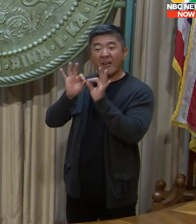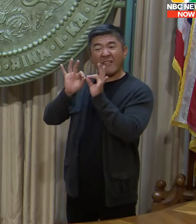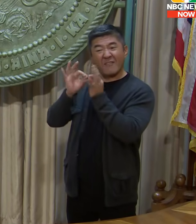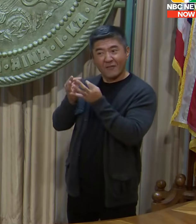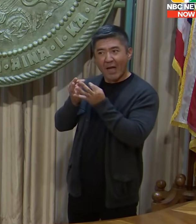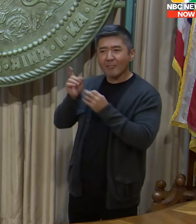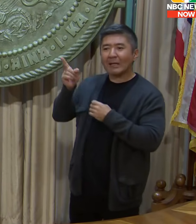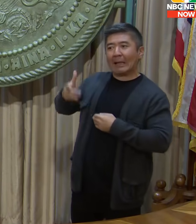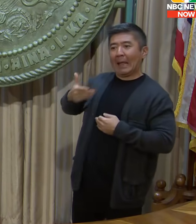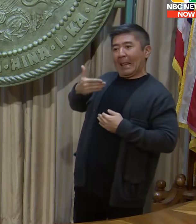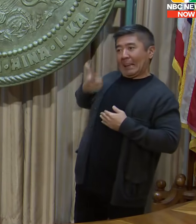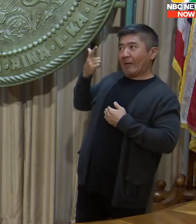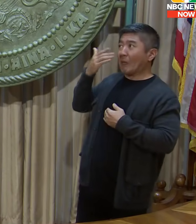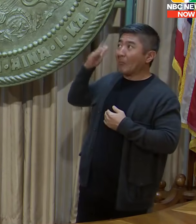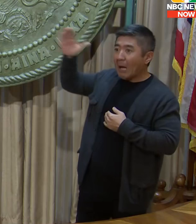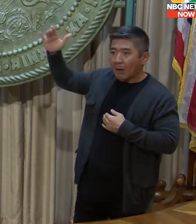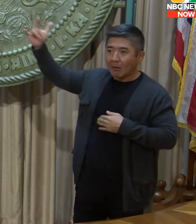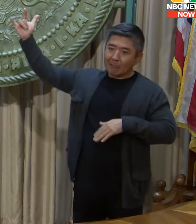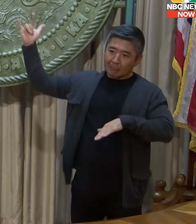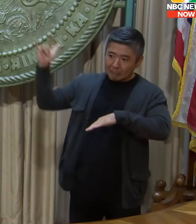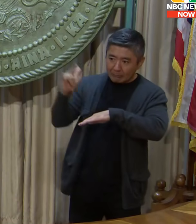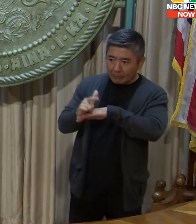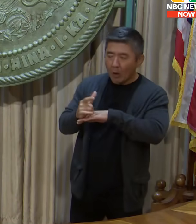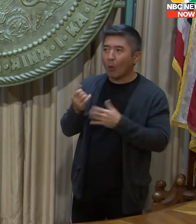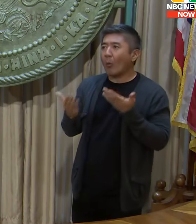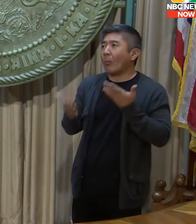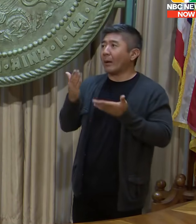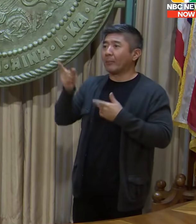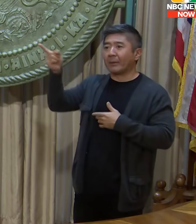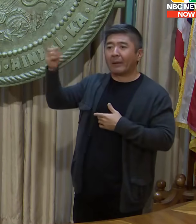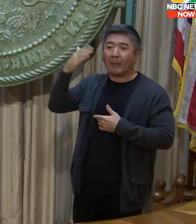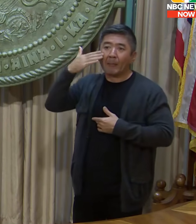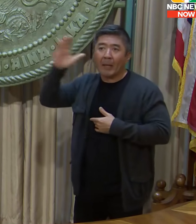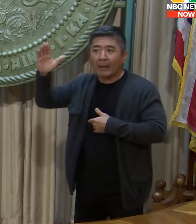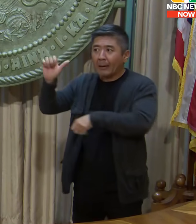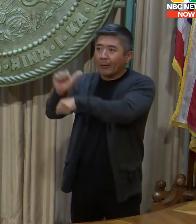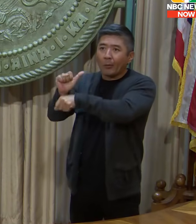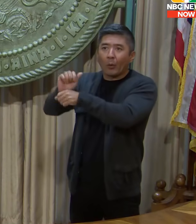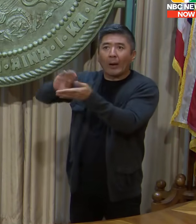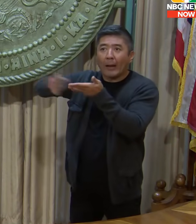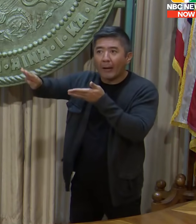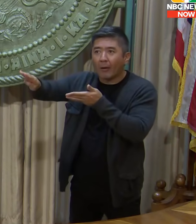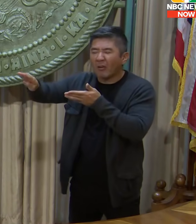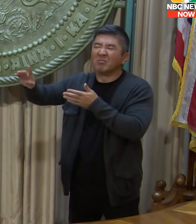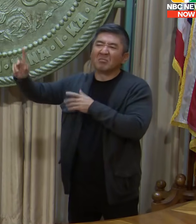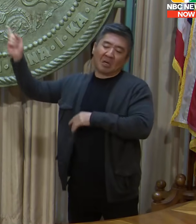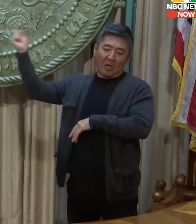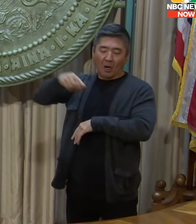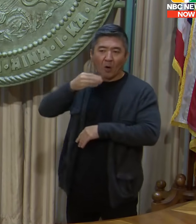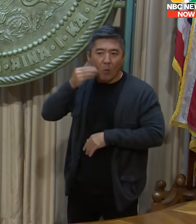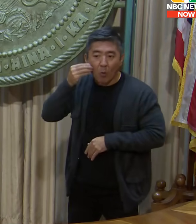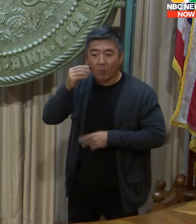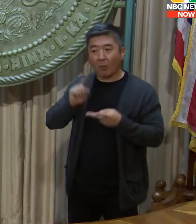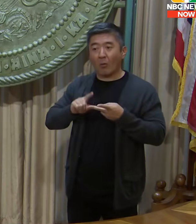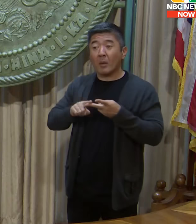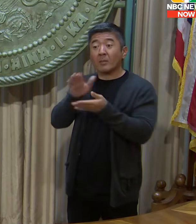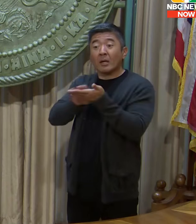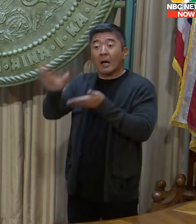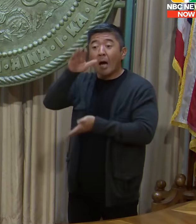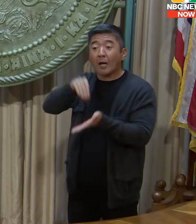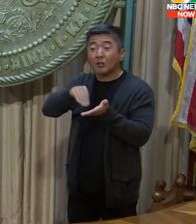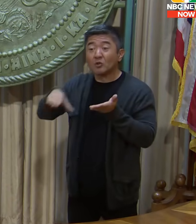their relatives. Perhaps they were laid off on the mainland, or they're a college student with a mainland ID but is